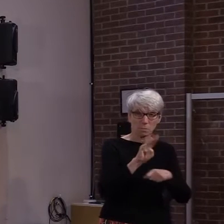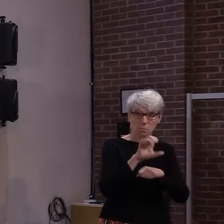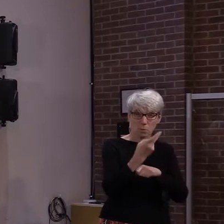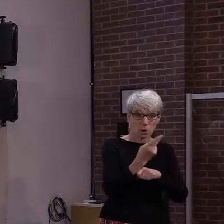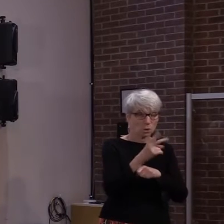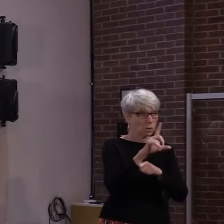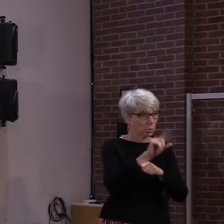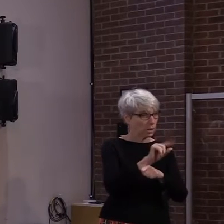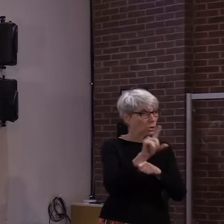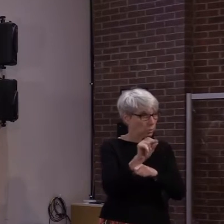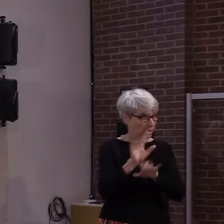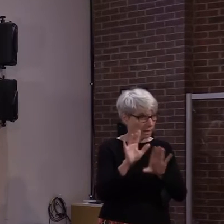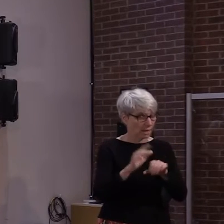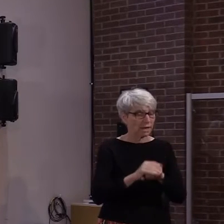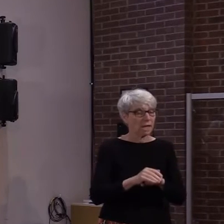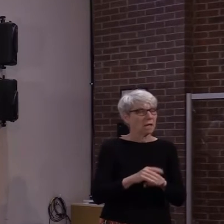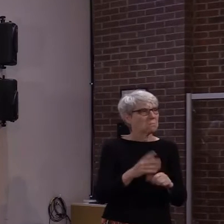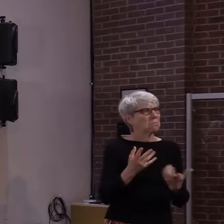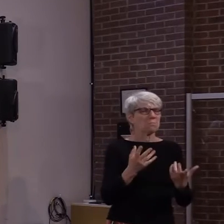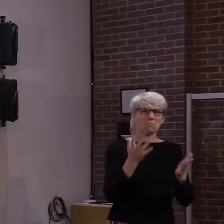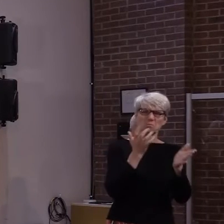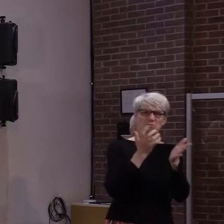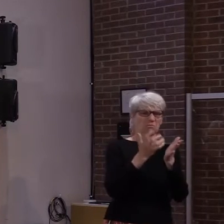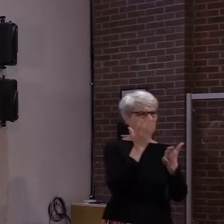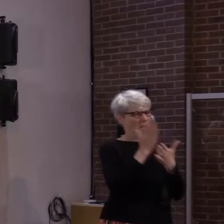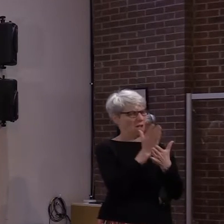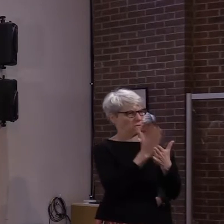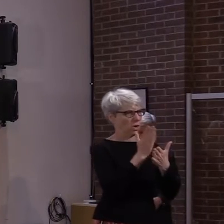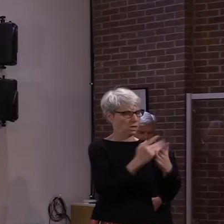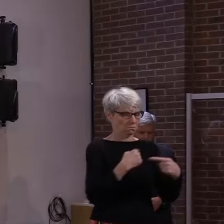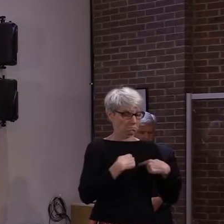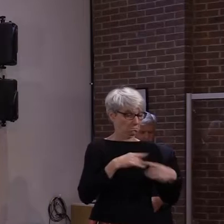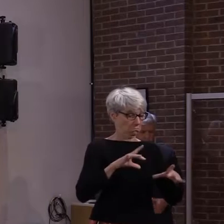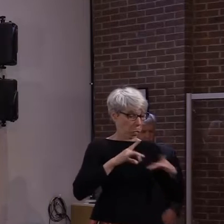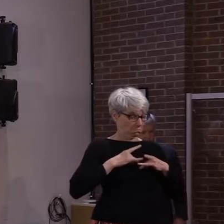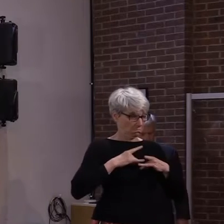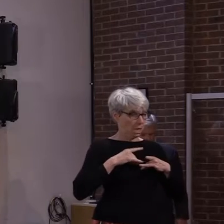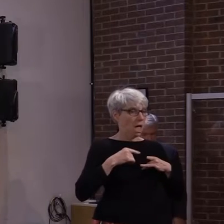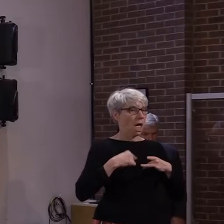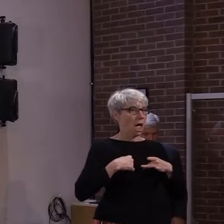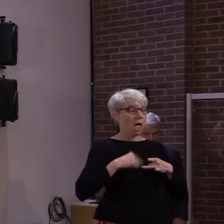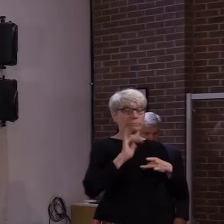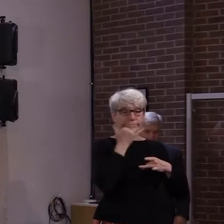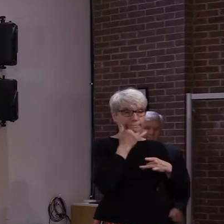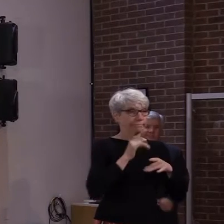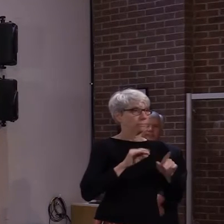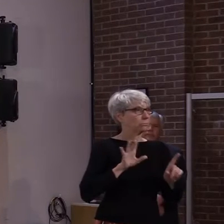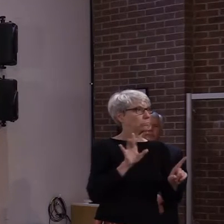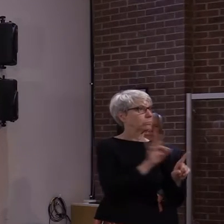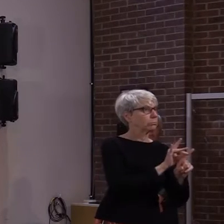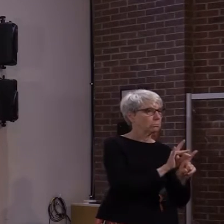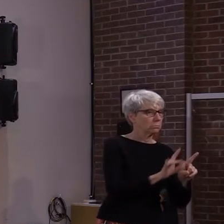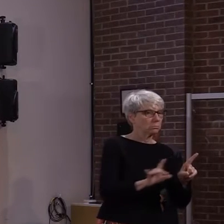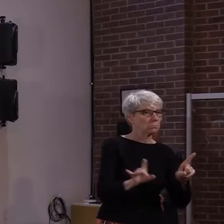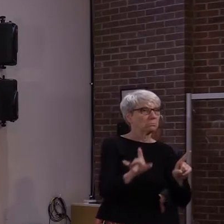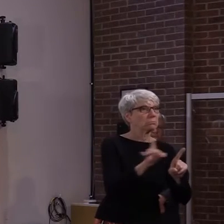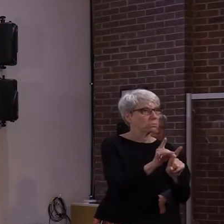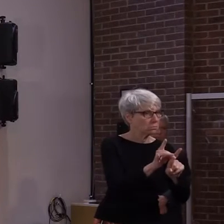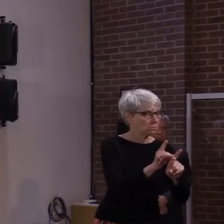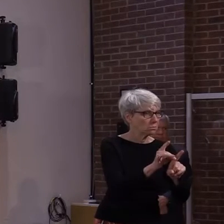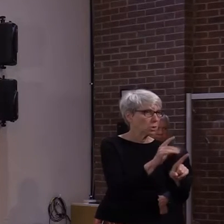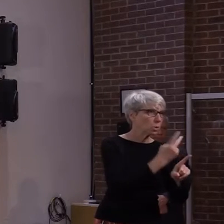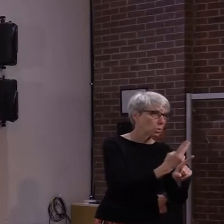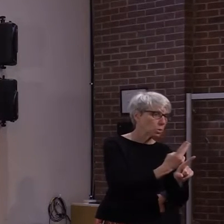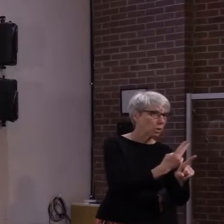was estimated that each person who was infected could be expected to spread it to as many as two,